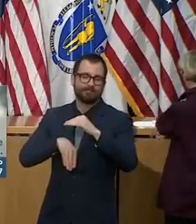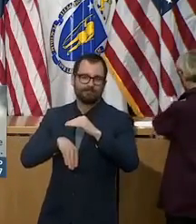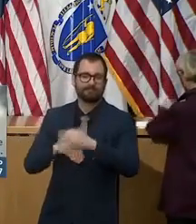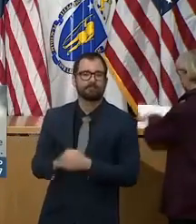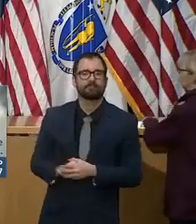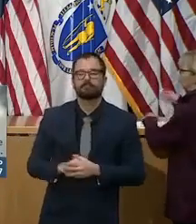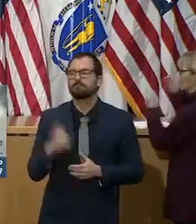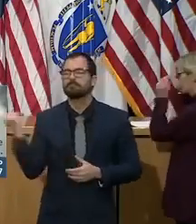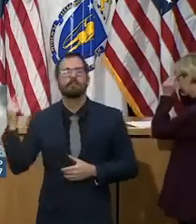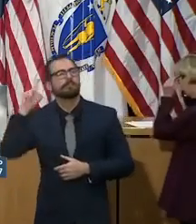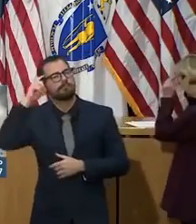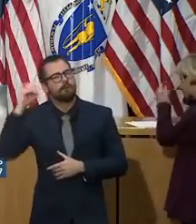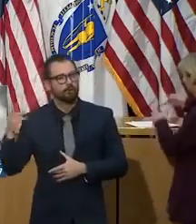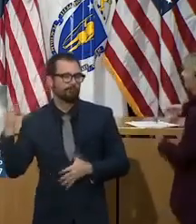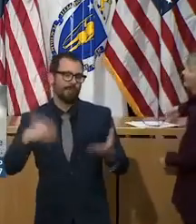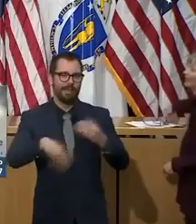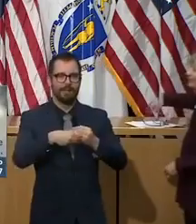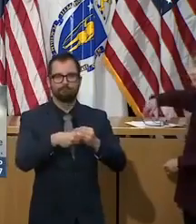testing.